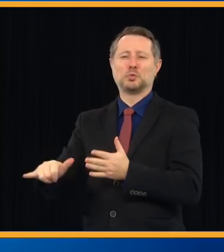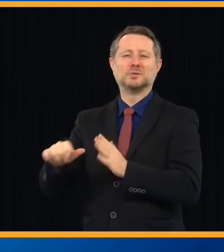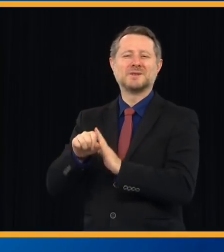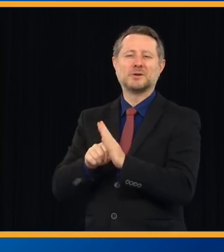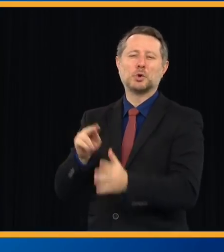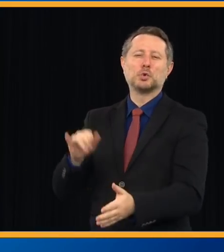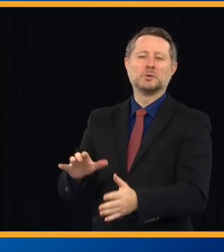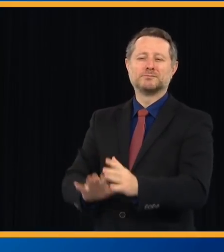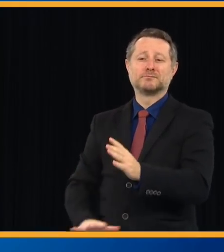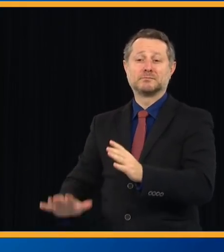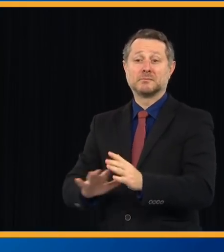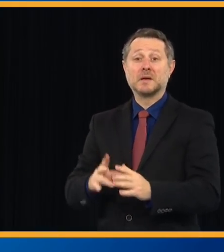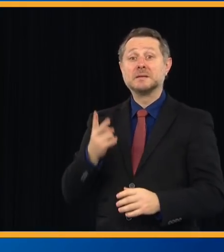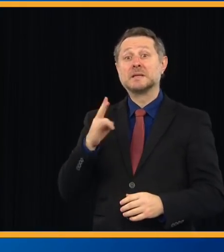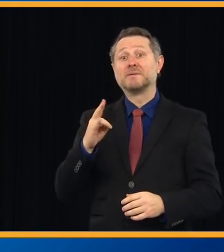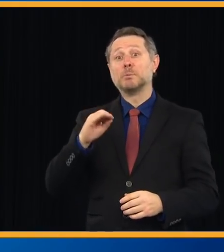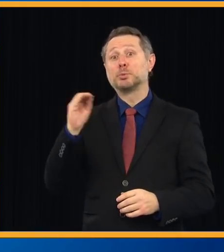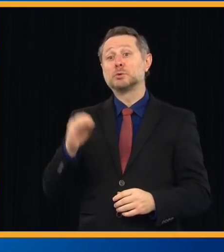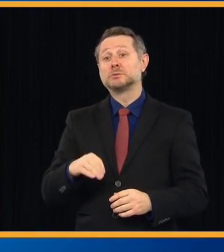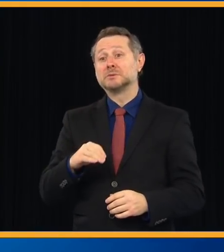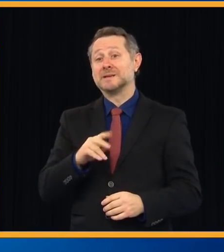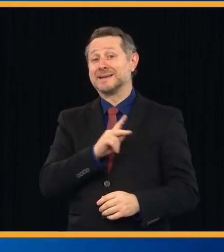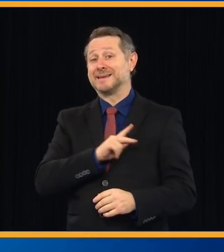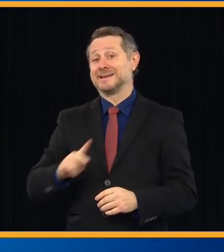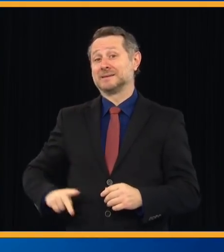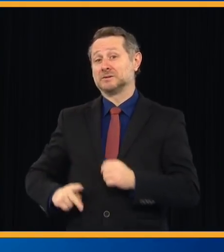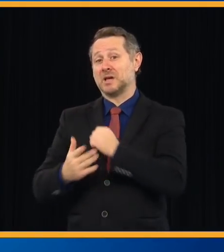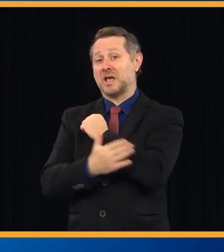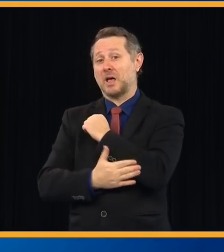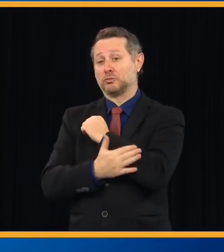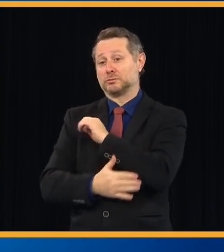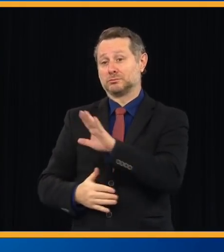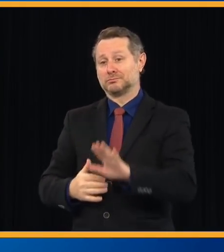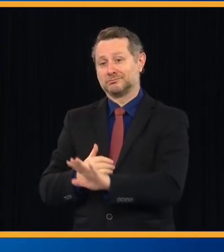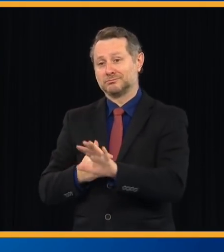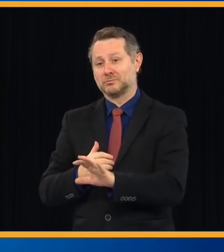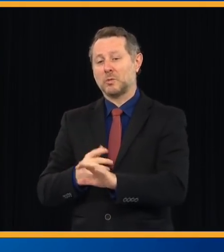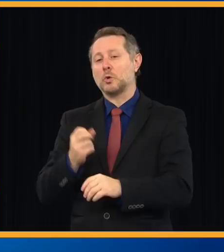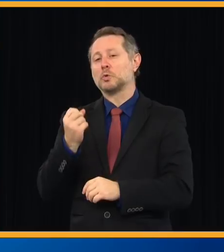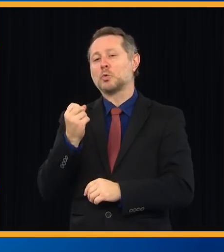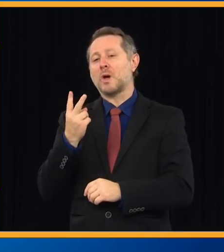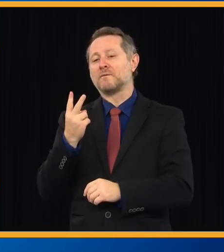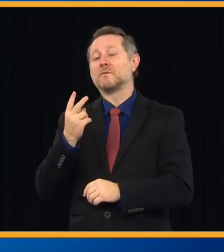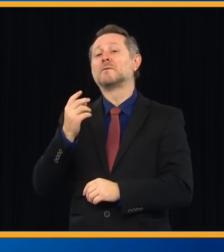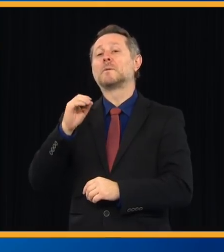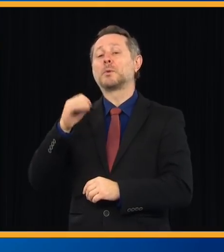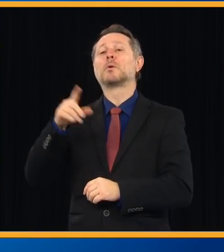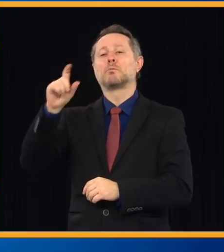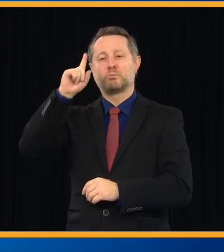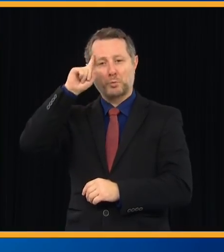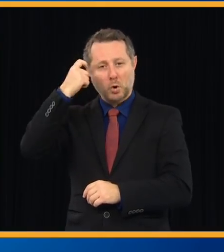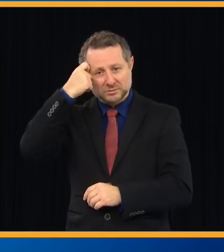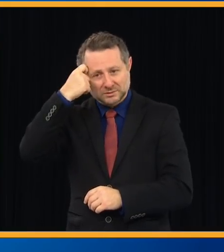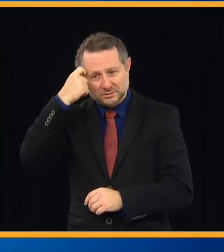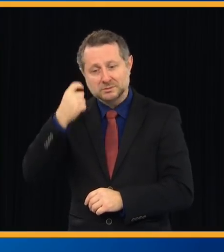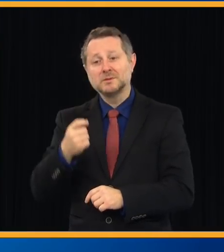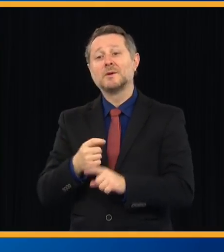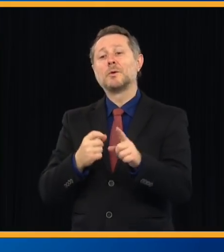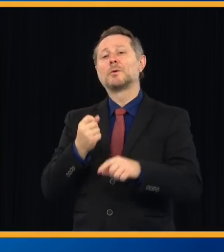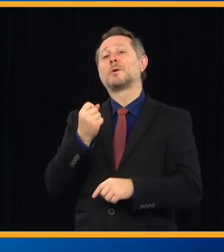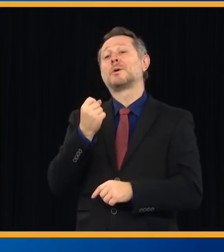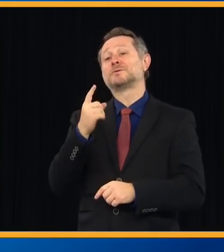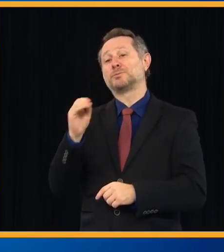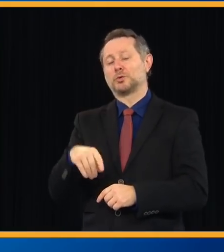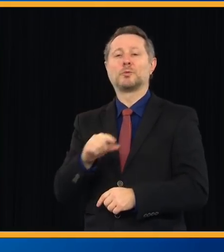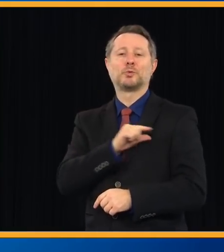Manhattan, 17% Kings, 12% Bronx, 11% Queens, but then 10% Nassau,